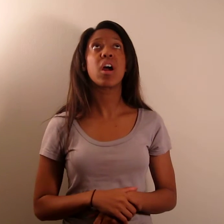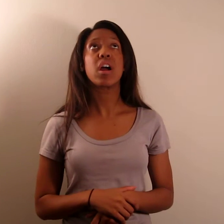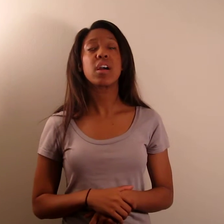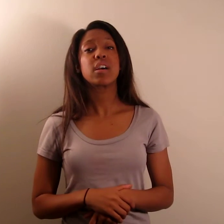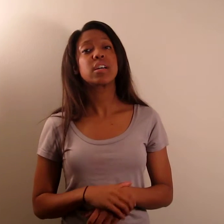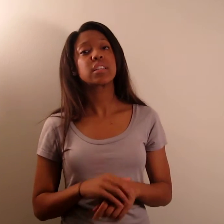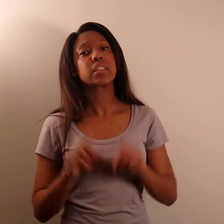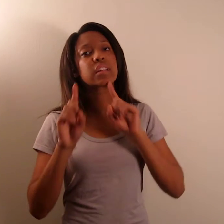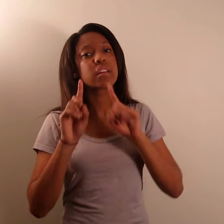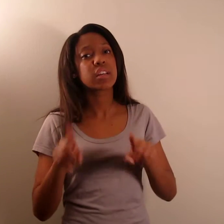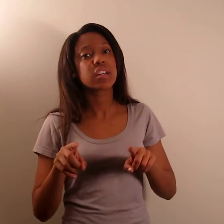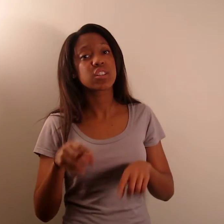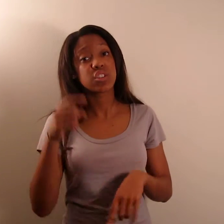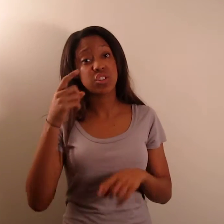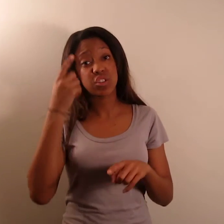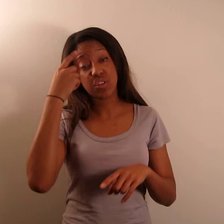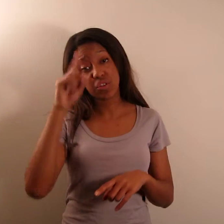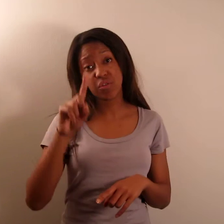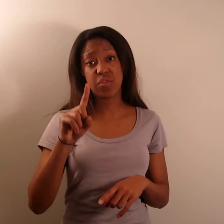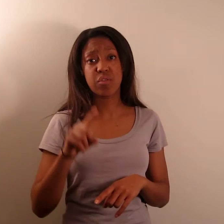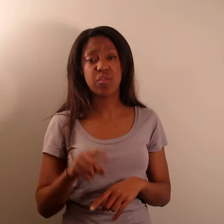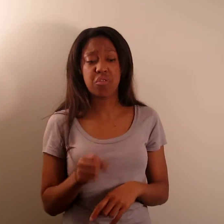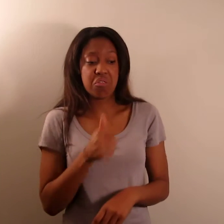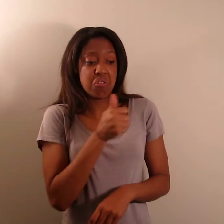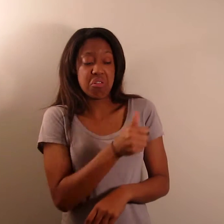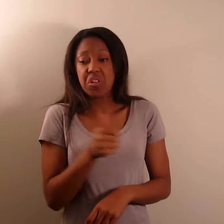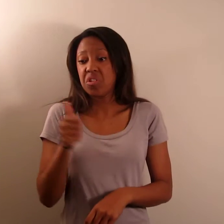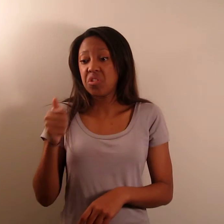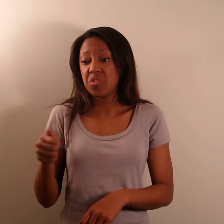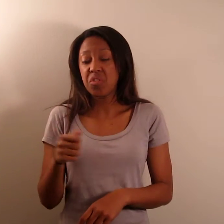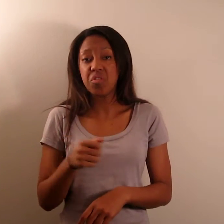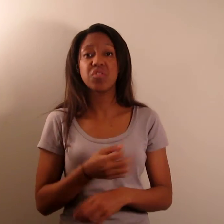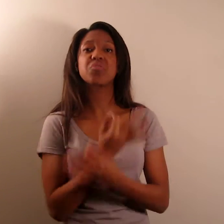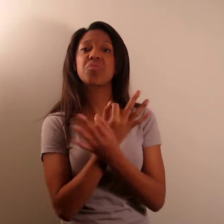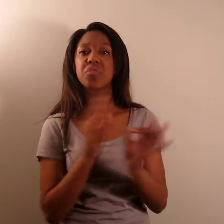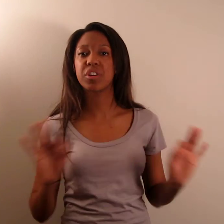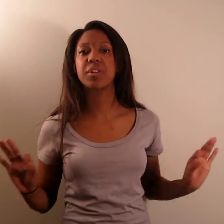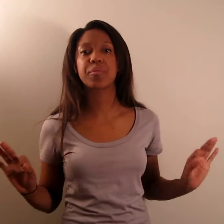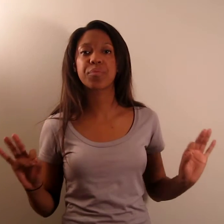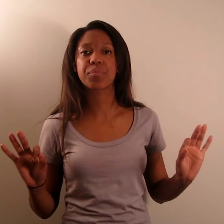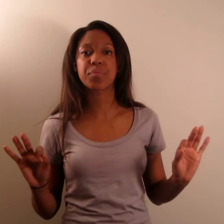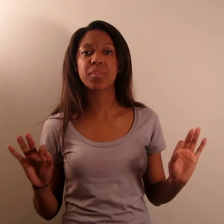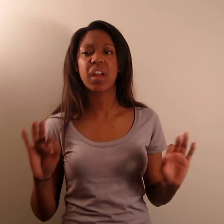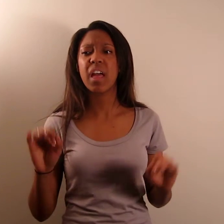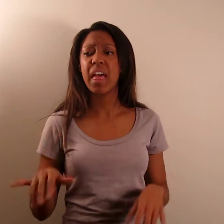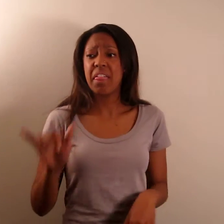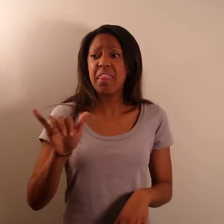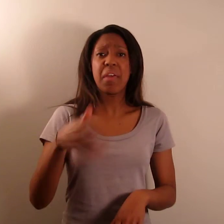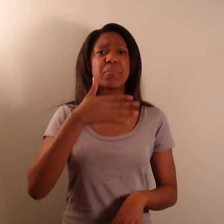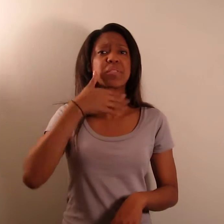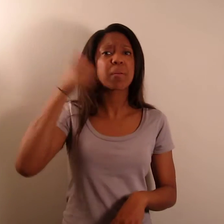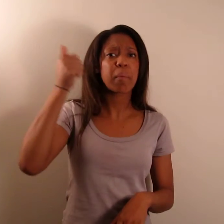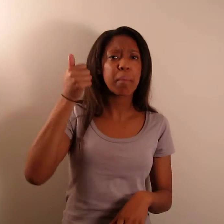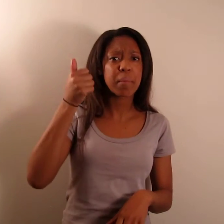individual freedom. And that was the best thing for American society. That was the best thing for the economy.